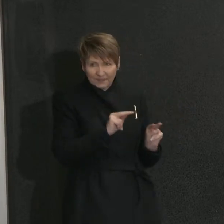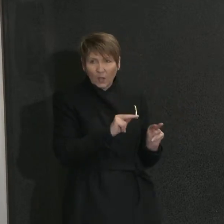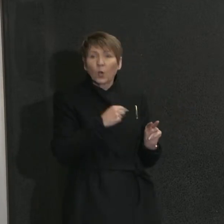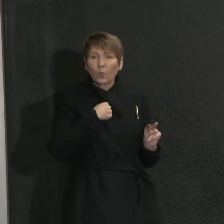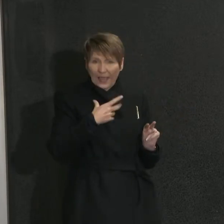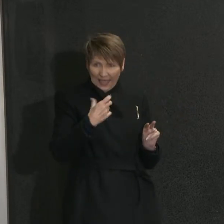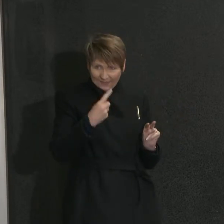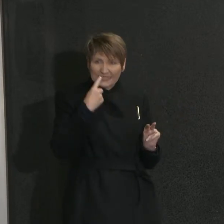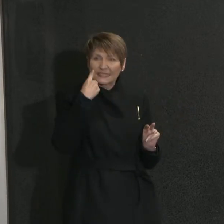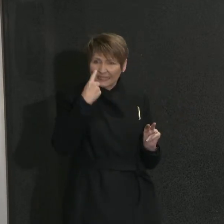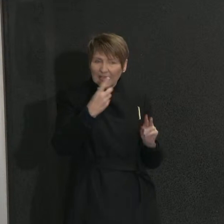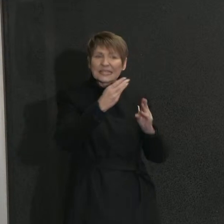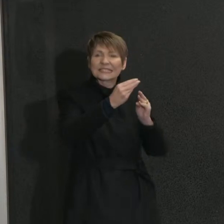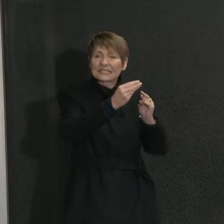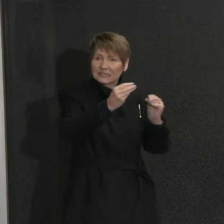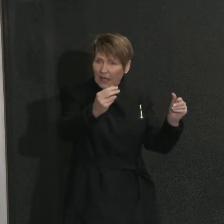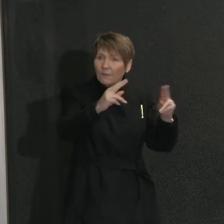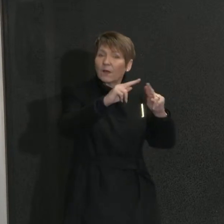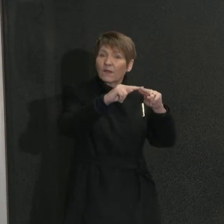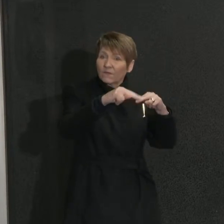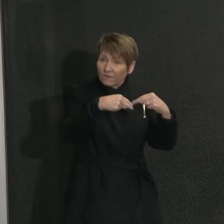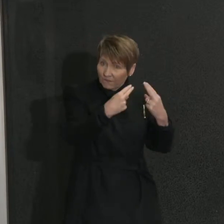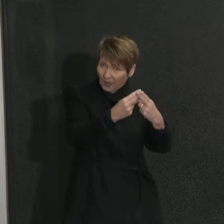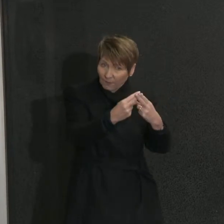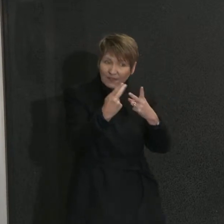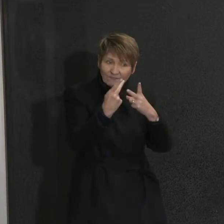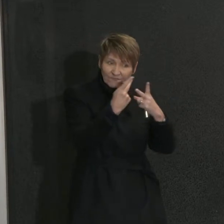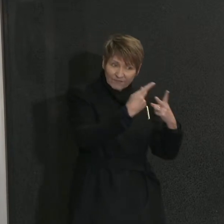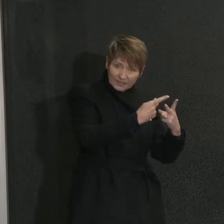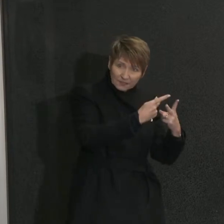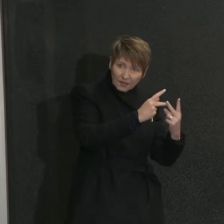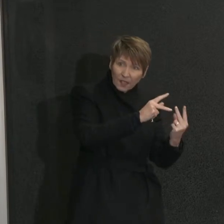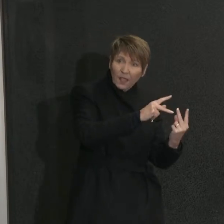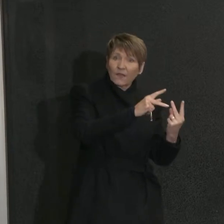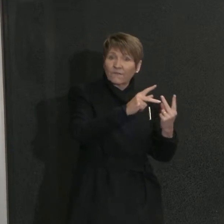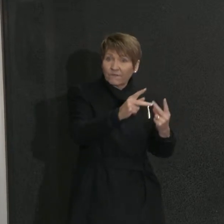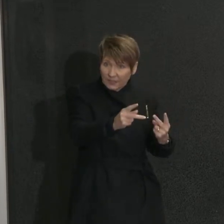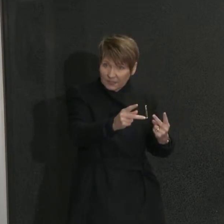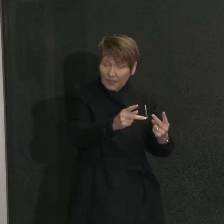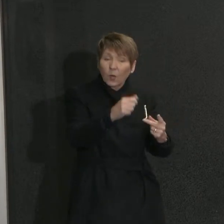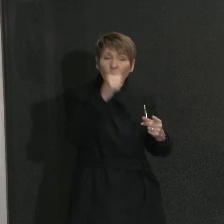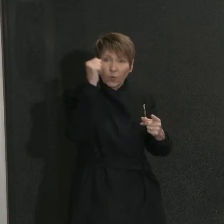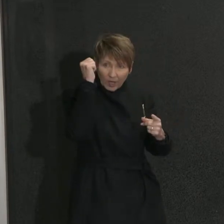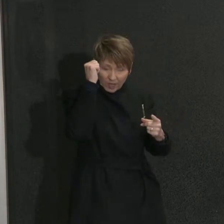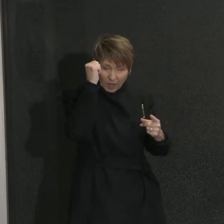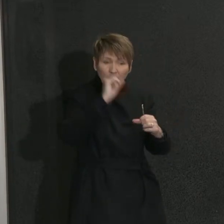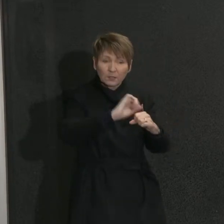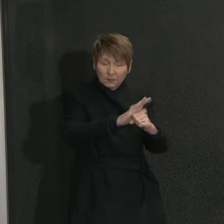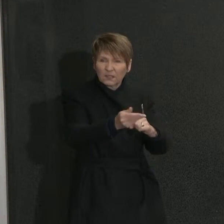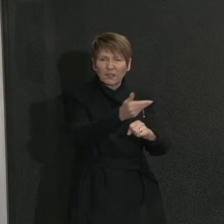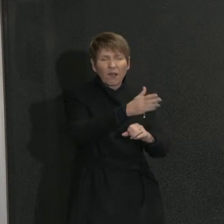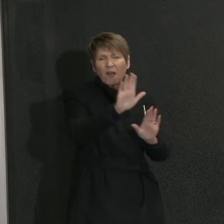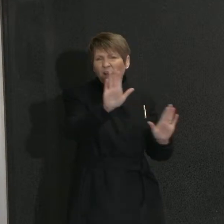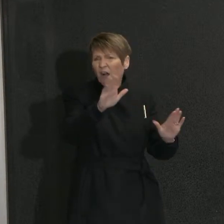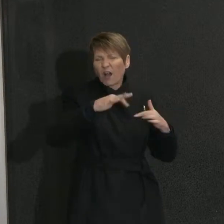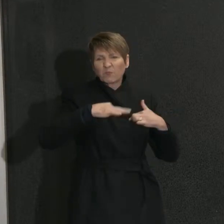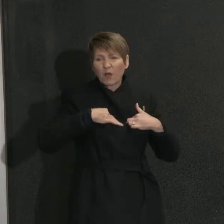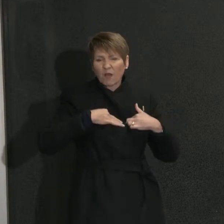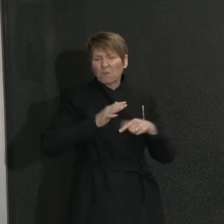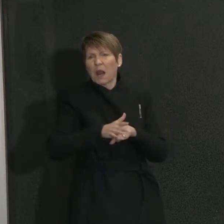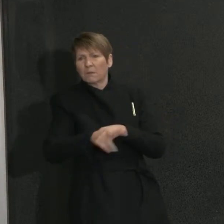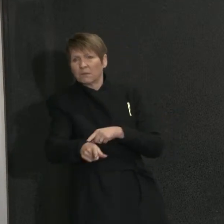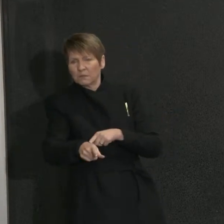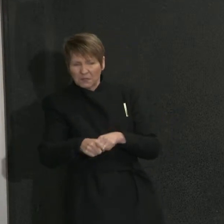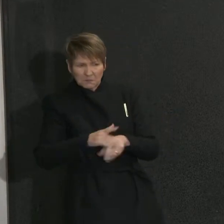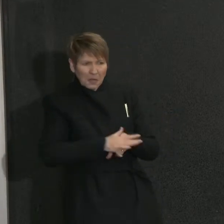of household-to-household contact and communication. Some of that has led to transmission of the virus. I'm not going to give a running commentary on which household at what time.